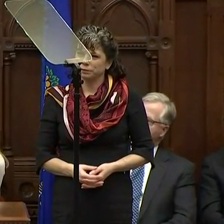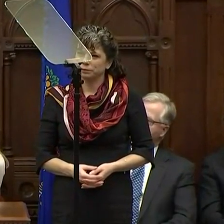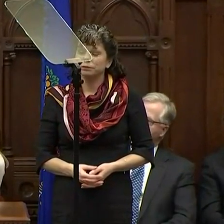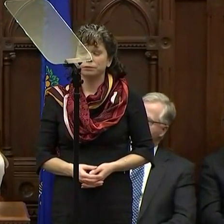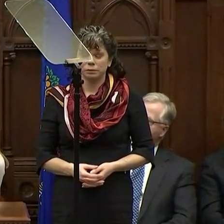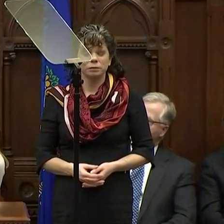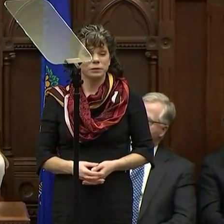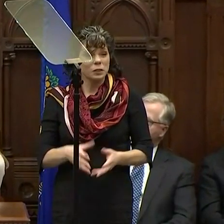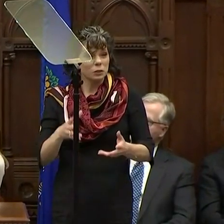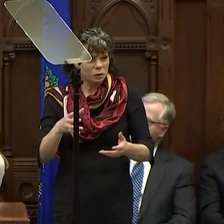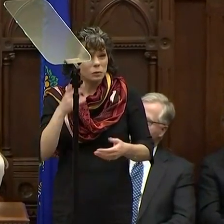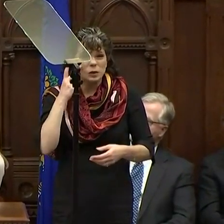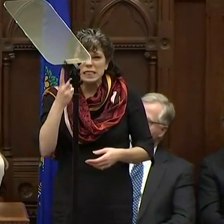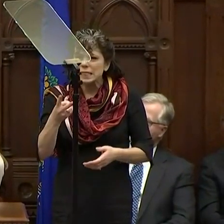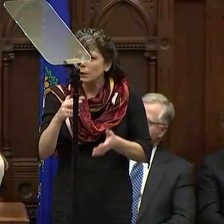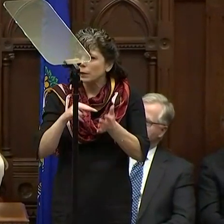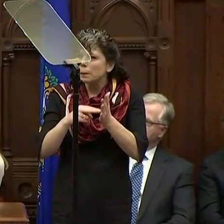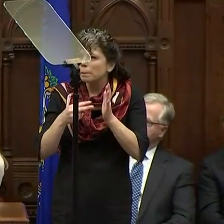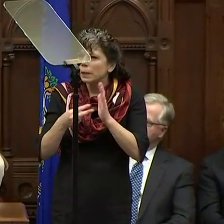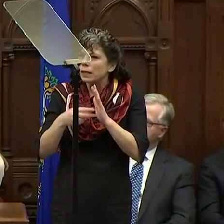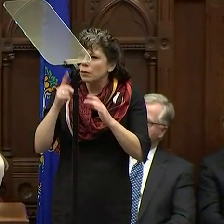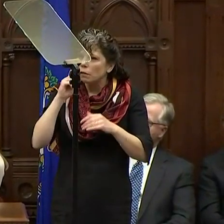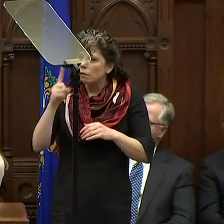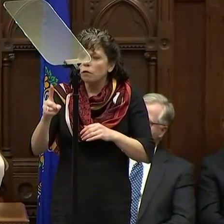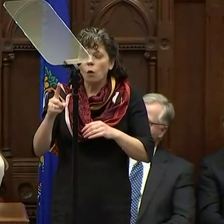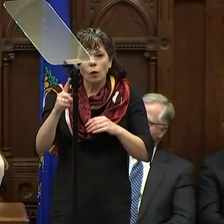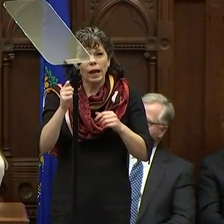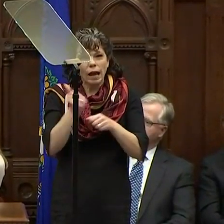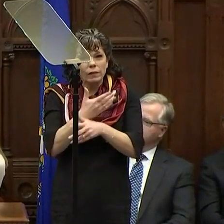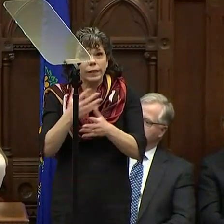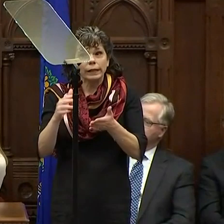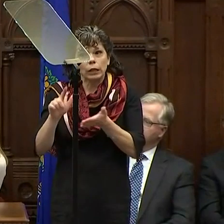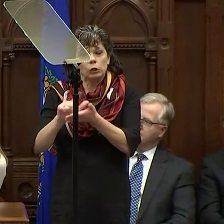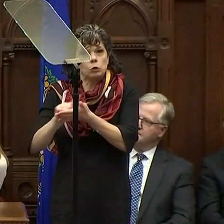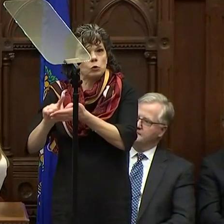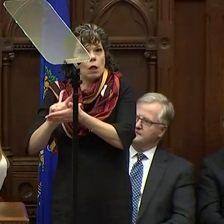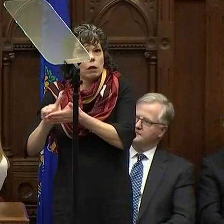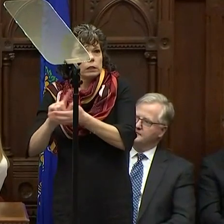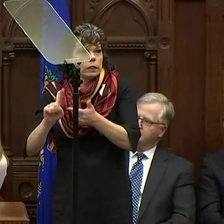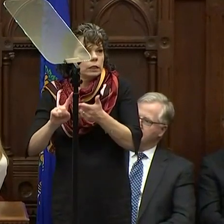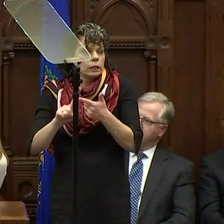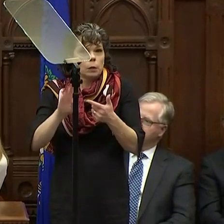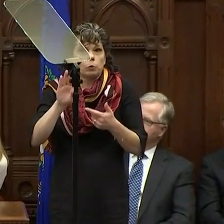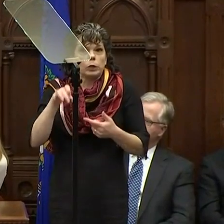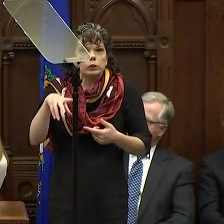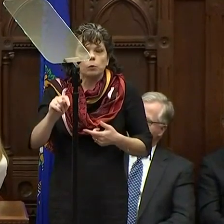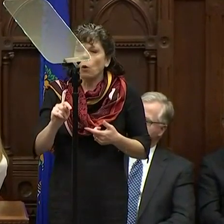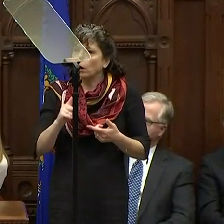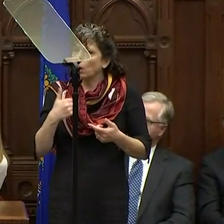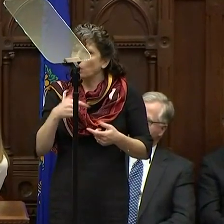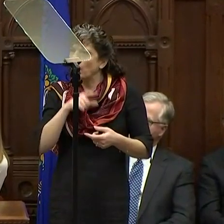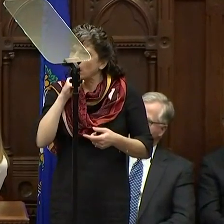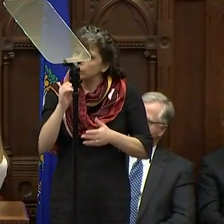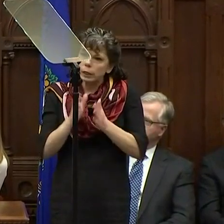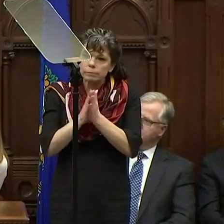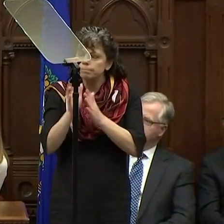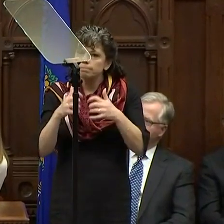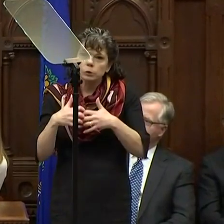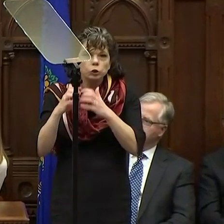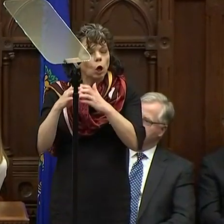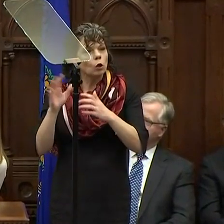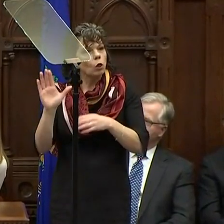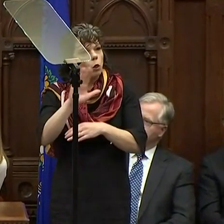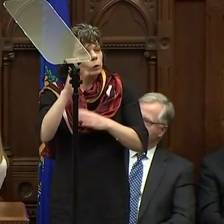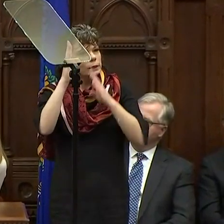You ought to see what that's going to mean in terms of our ports, like New London and Bridgeport. We're jump-starting those cities with the creation